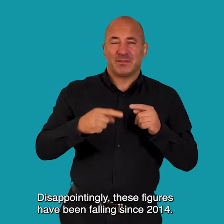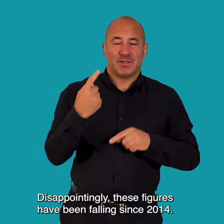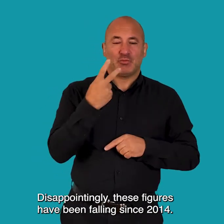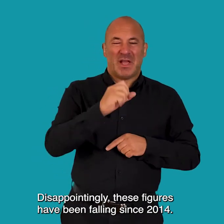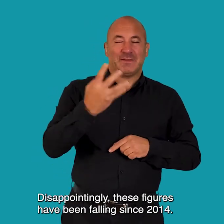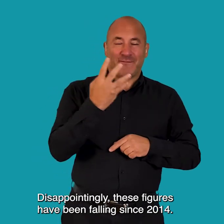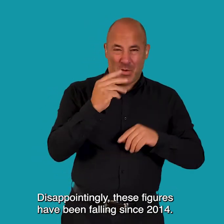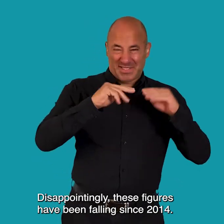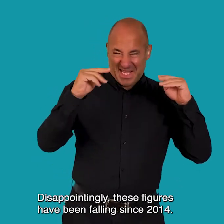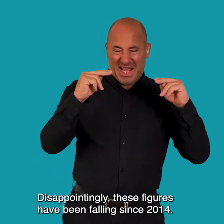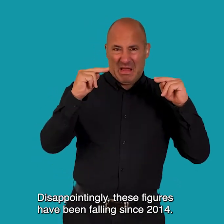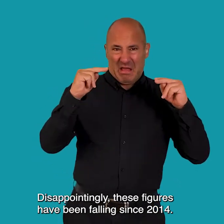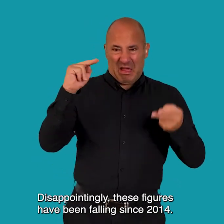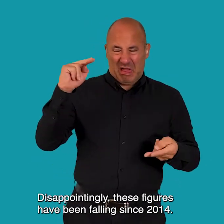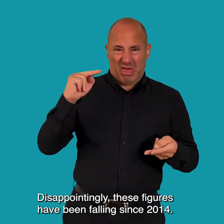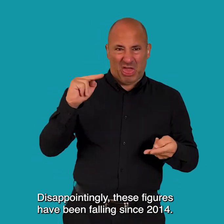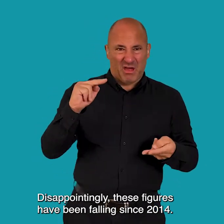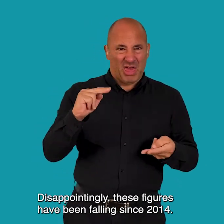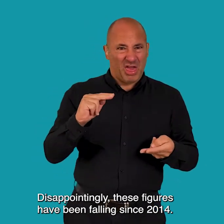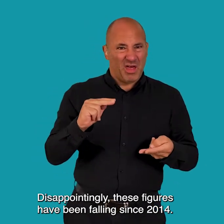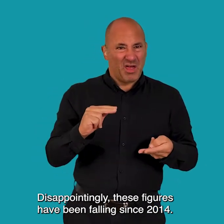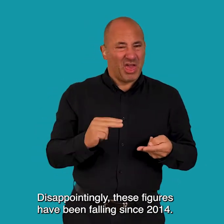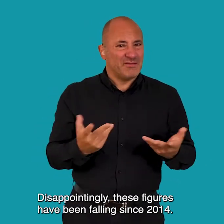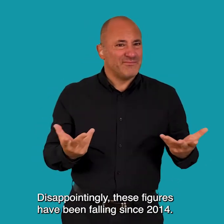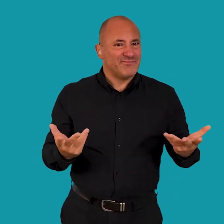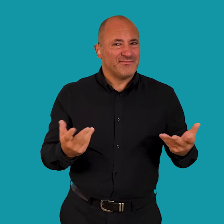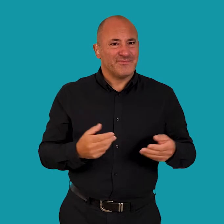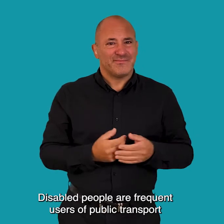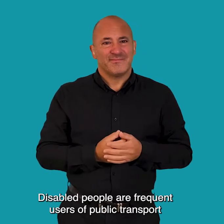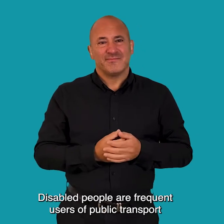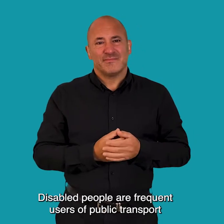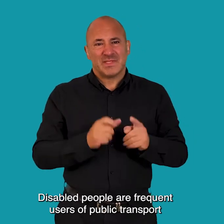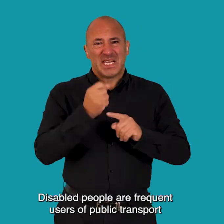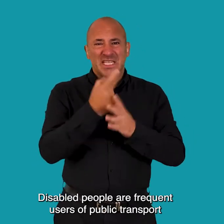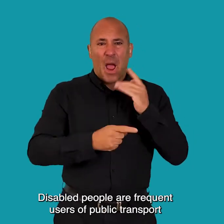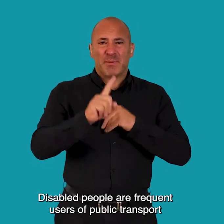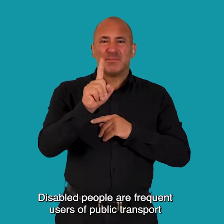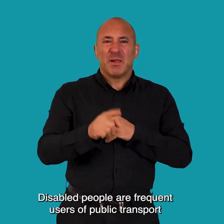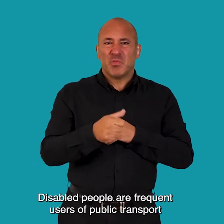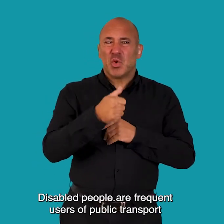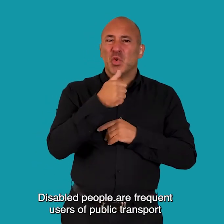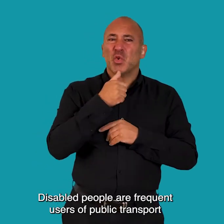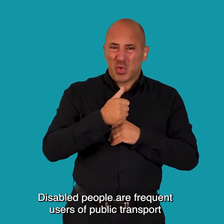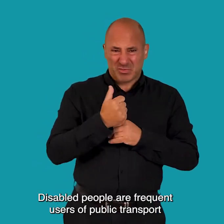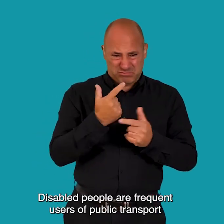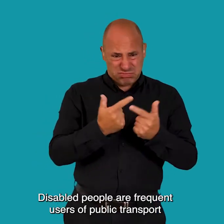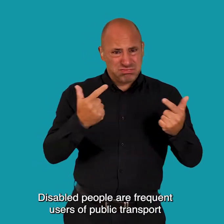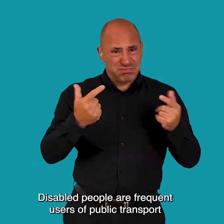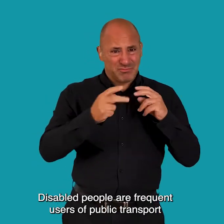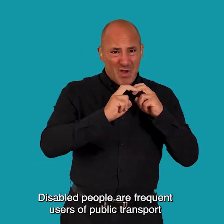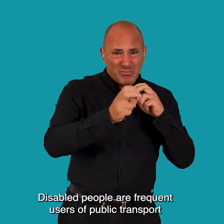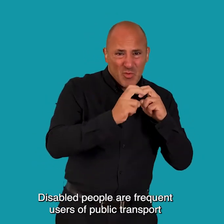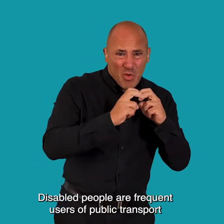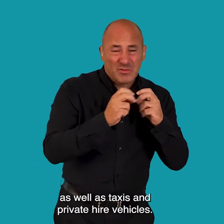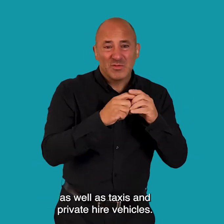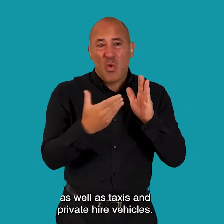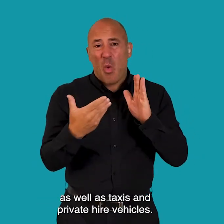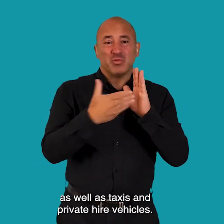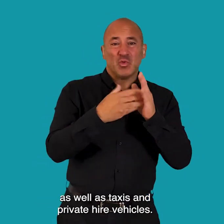been falling since 2014. Disabled people are frequent users of public transport, as well as taxis